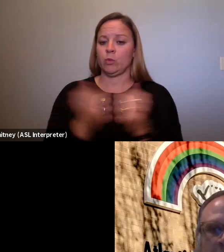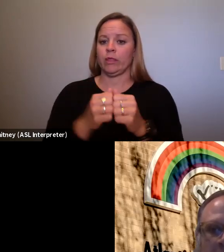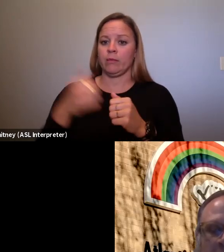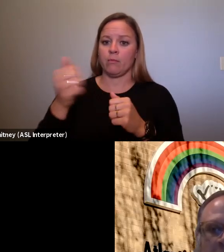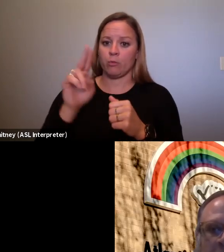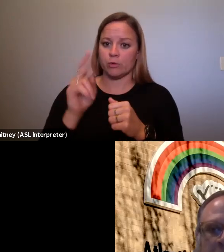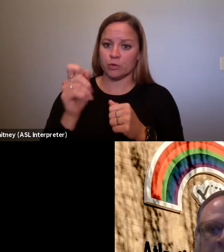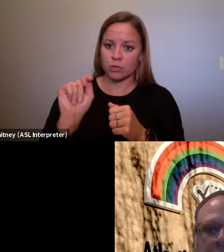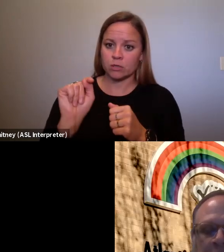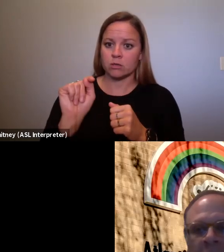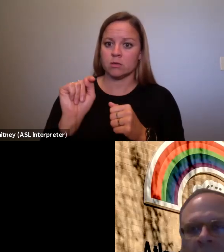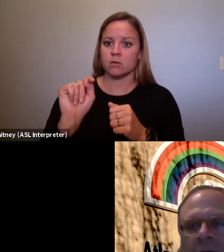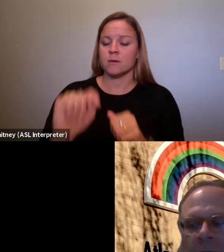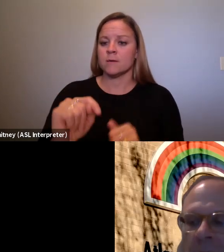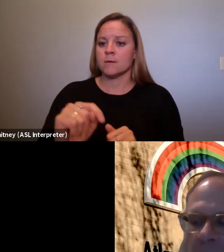are unhoused?